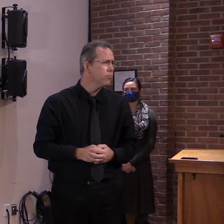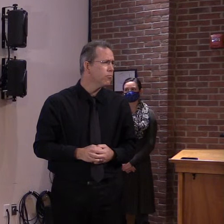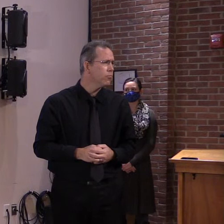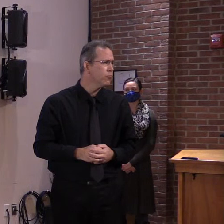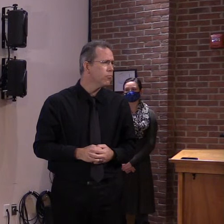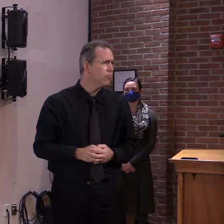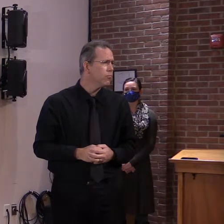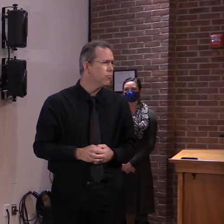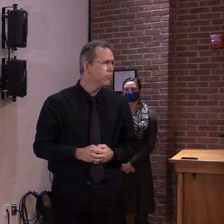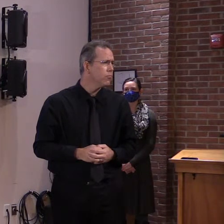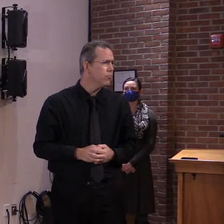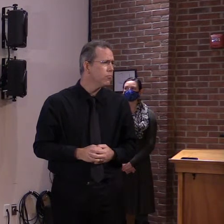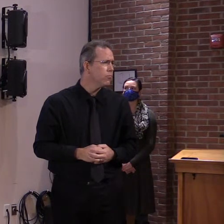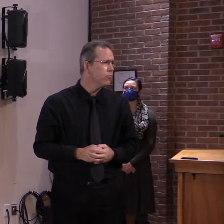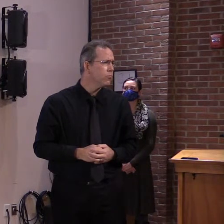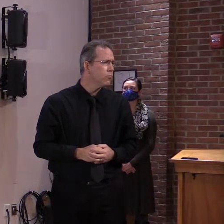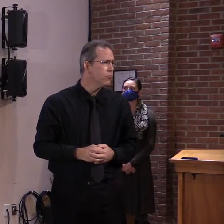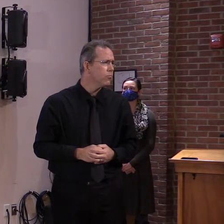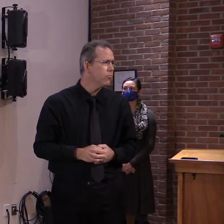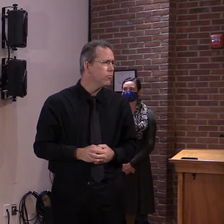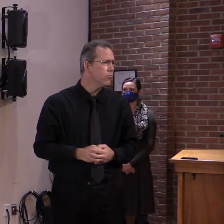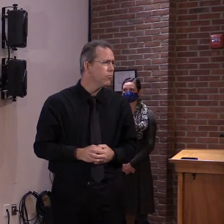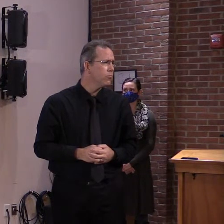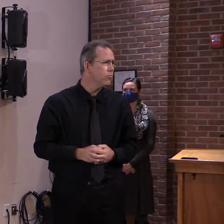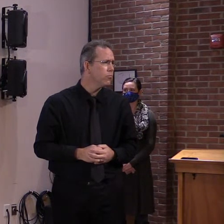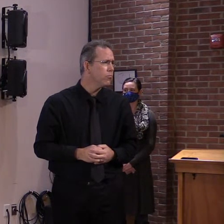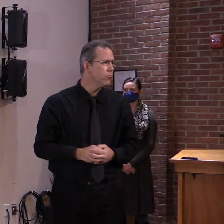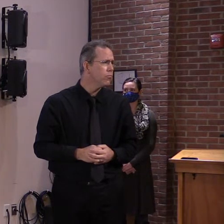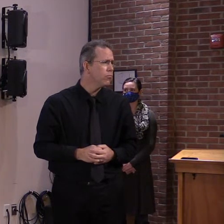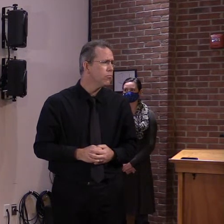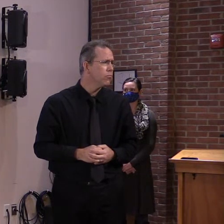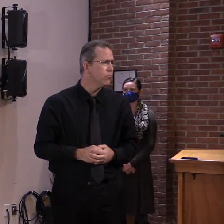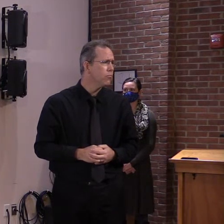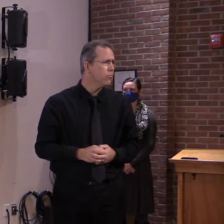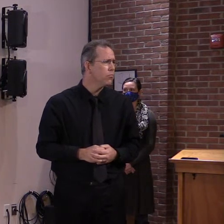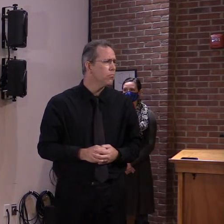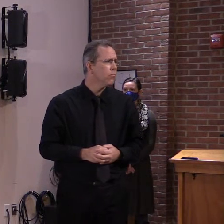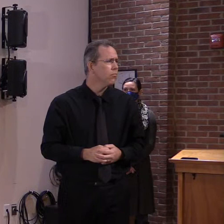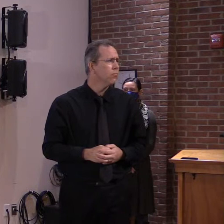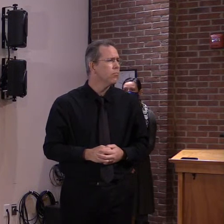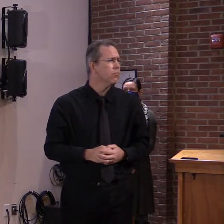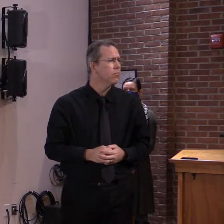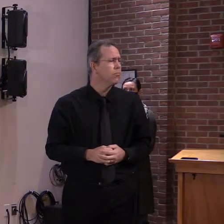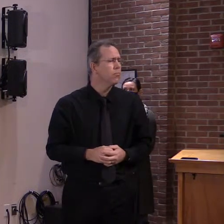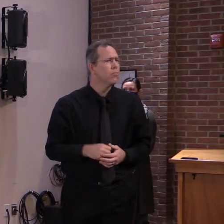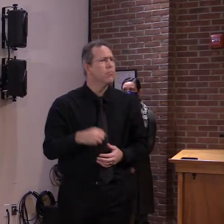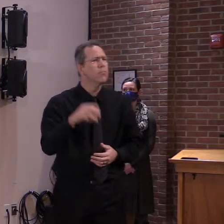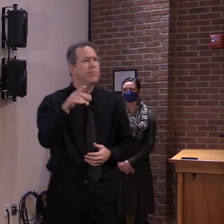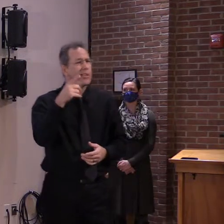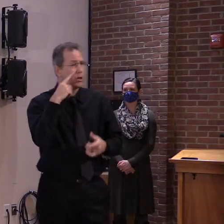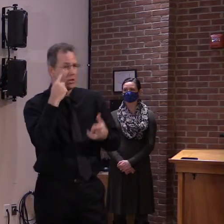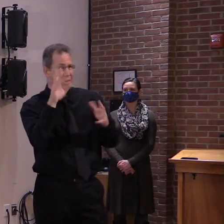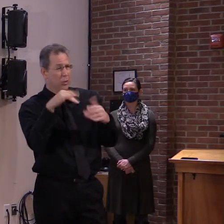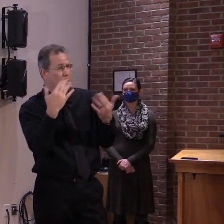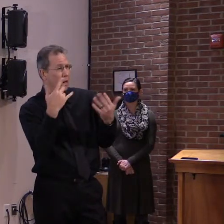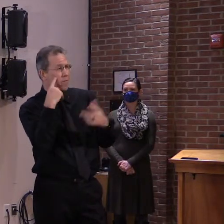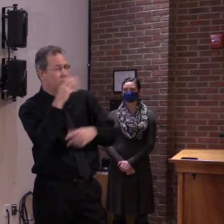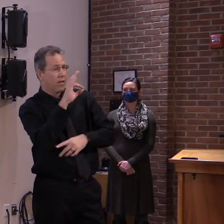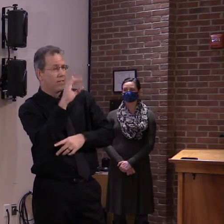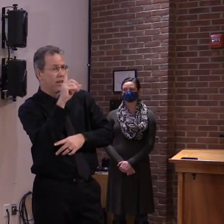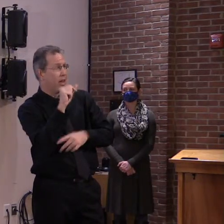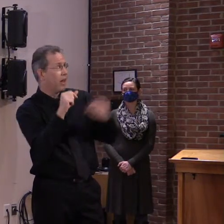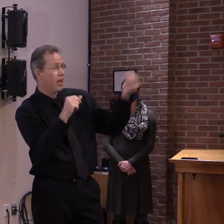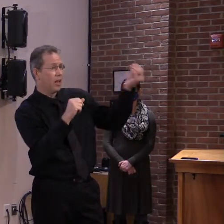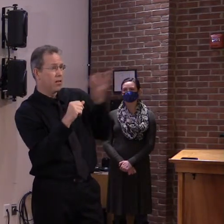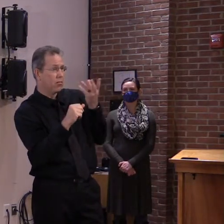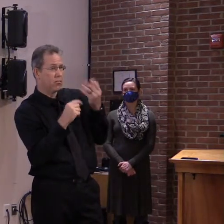the injections for our first wave? Do we know? Yeah, well, again, Dr. Levine can